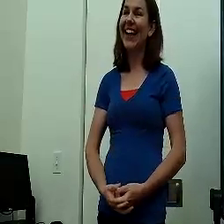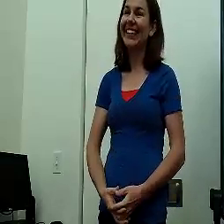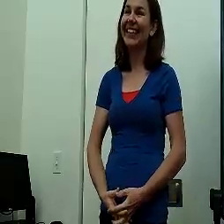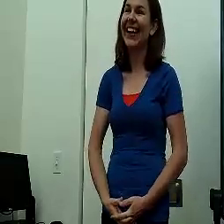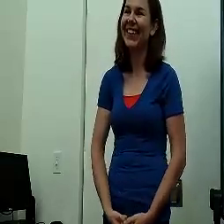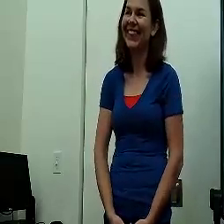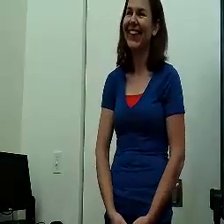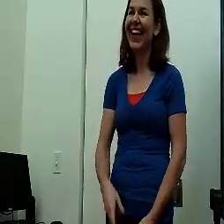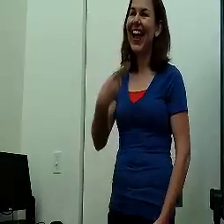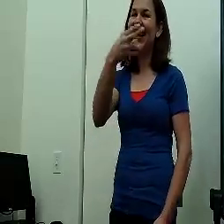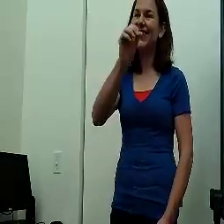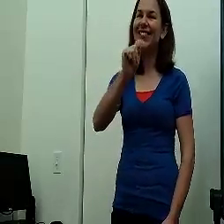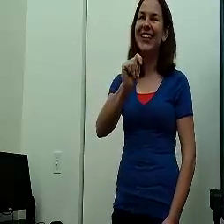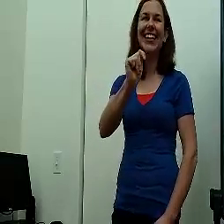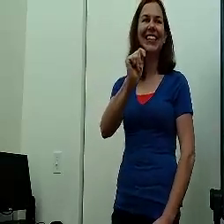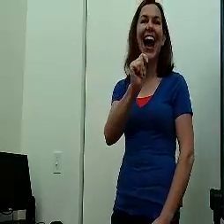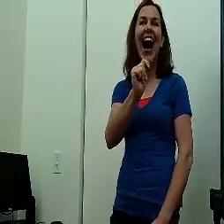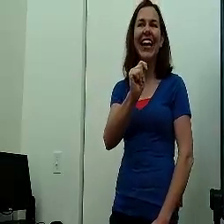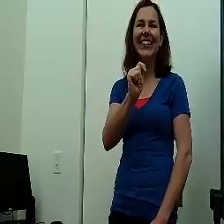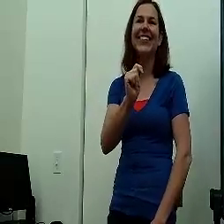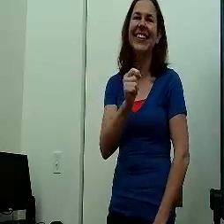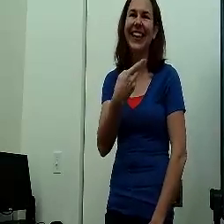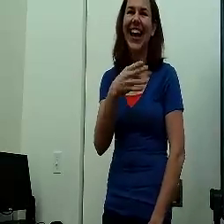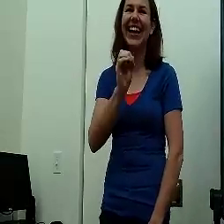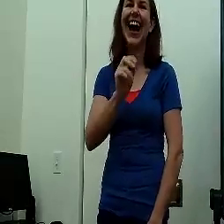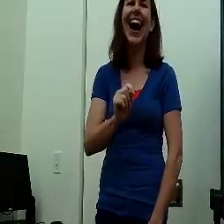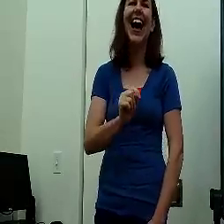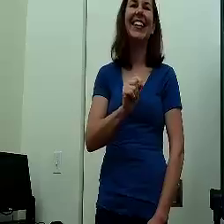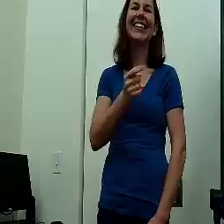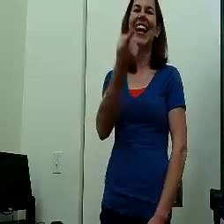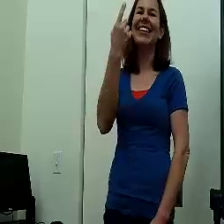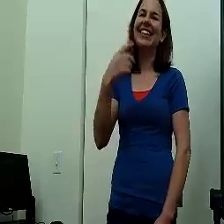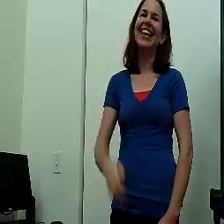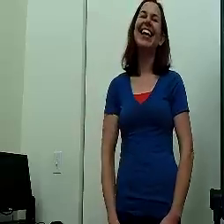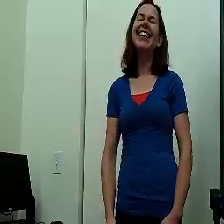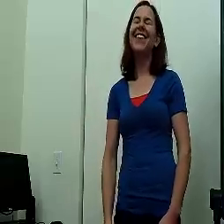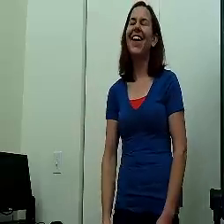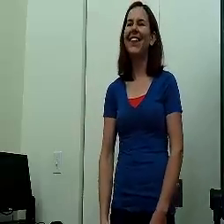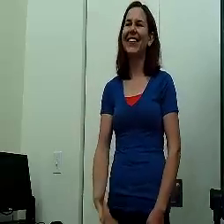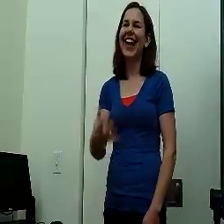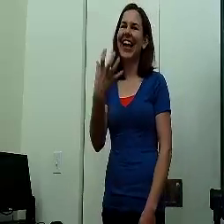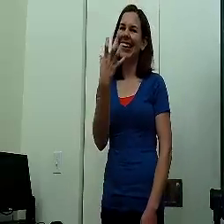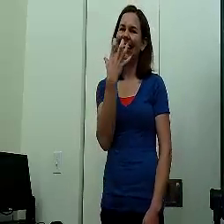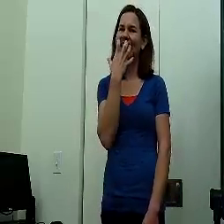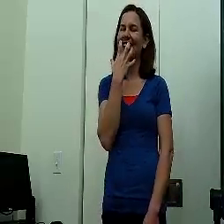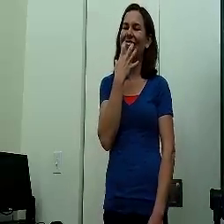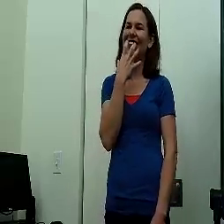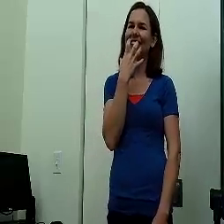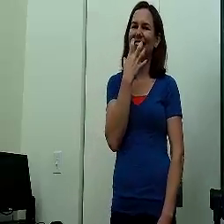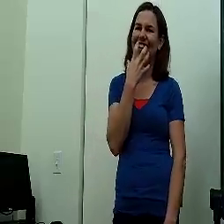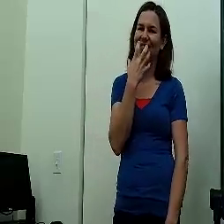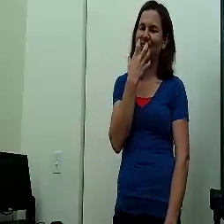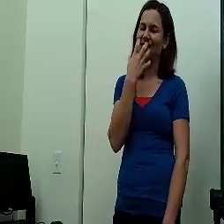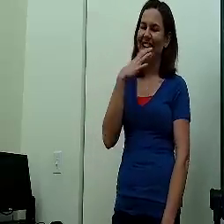Okay, so H-O-T is hot. Who can sign hot? Yes. Rose as it. So you're holding something up to your face